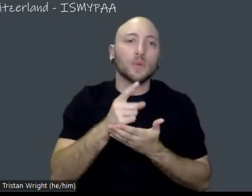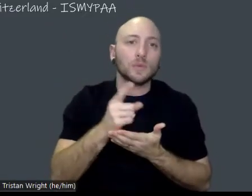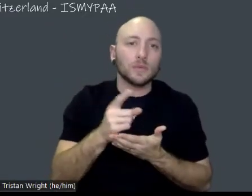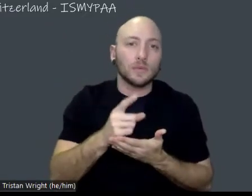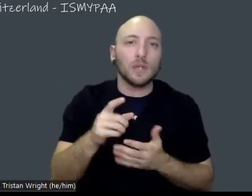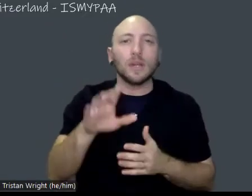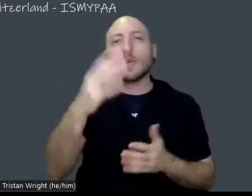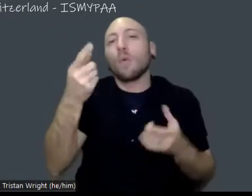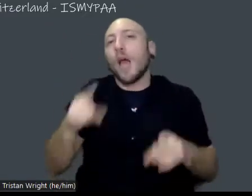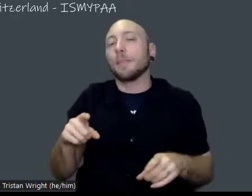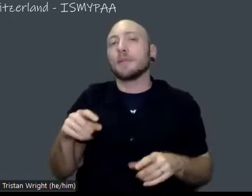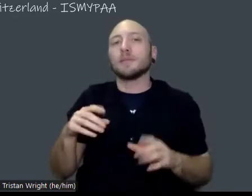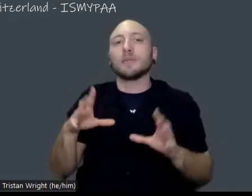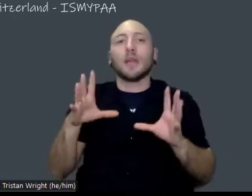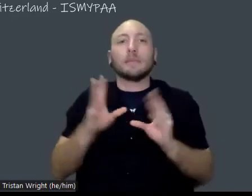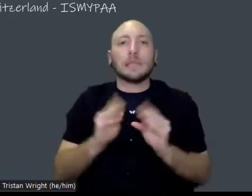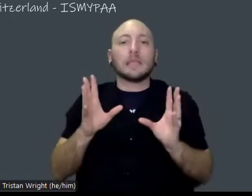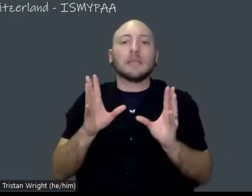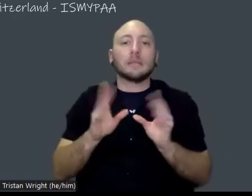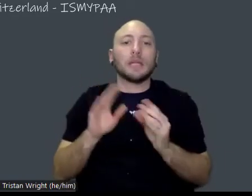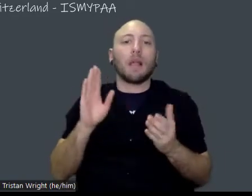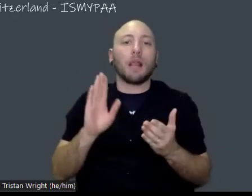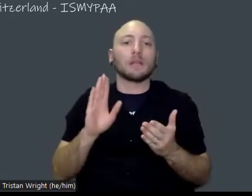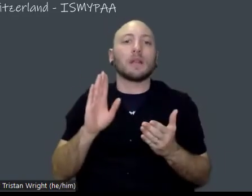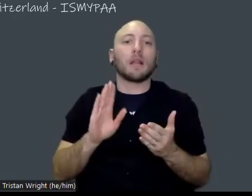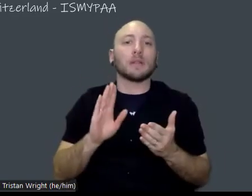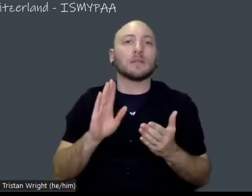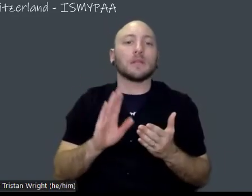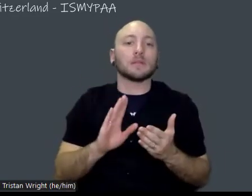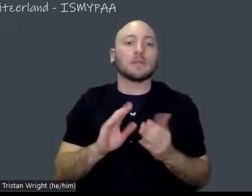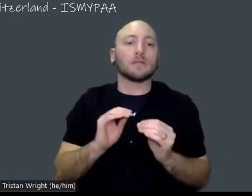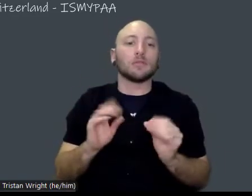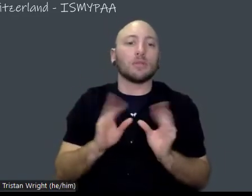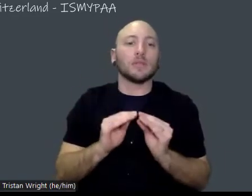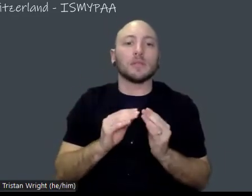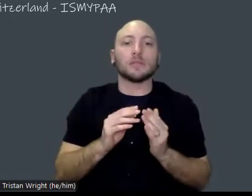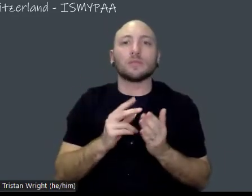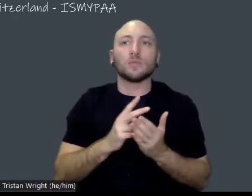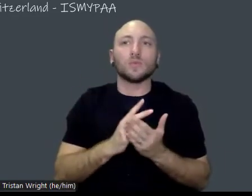to meeting, and my relapse went on for 4+ years.